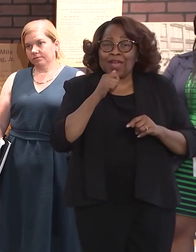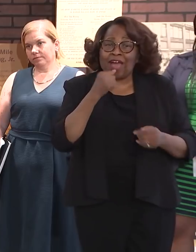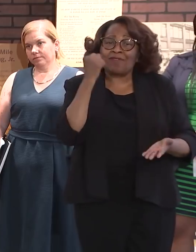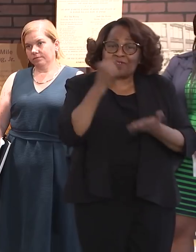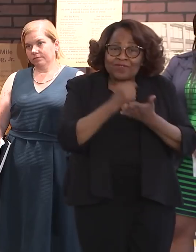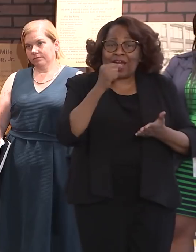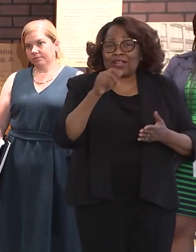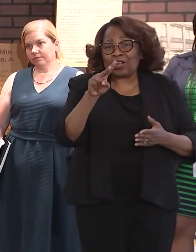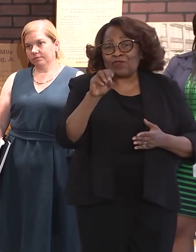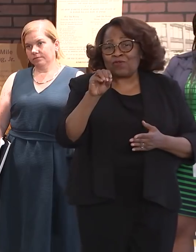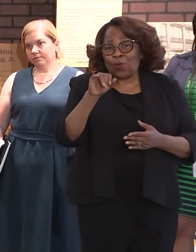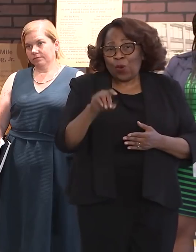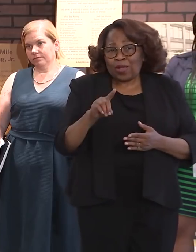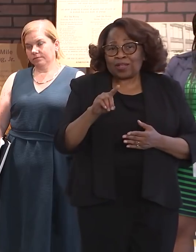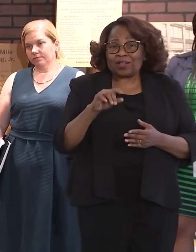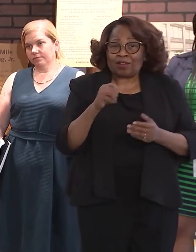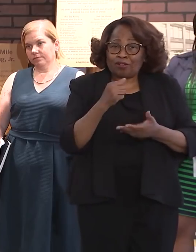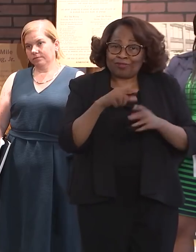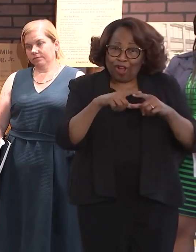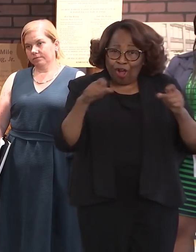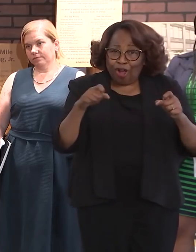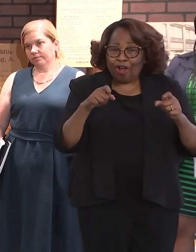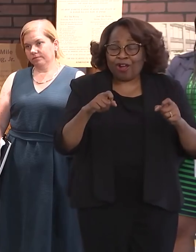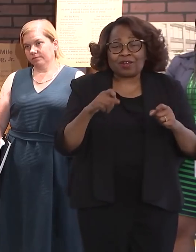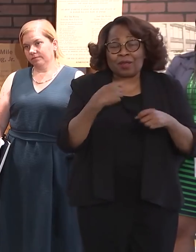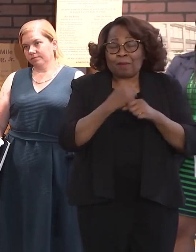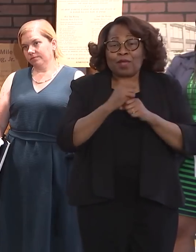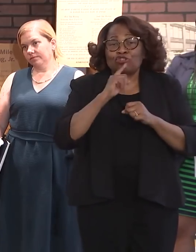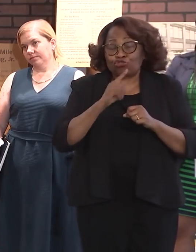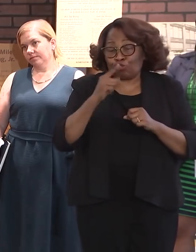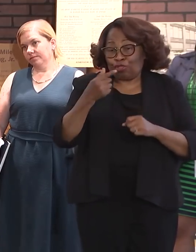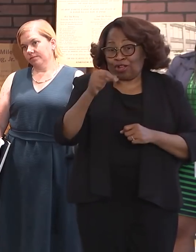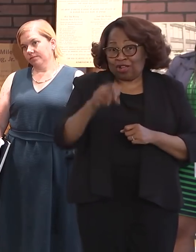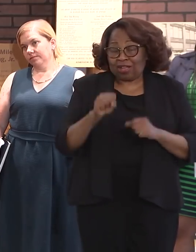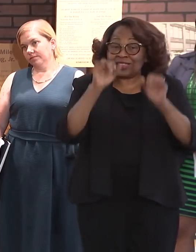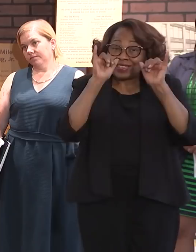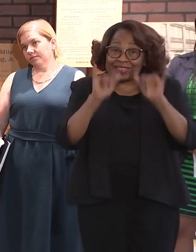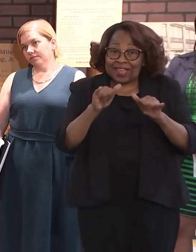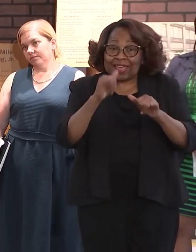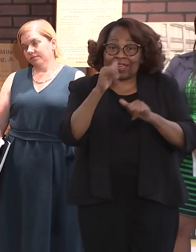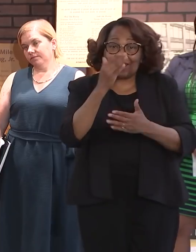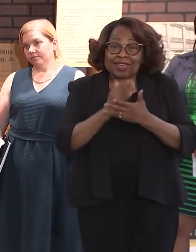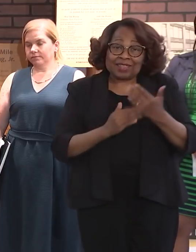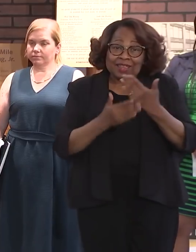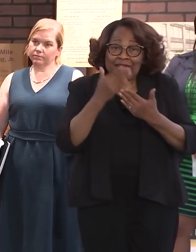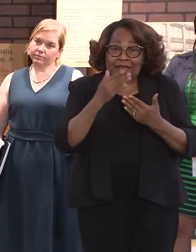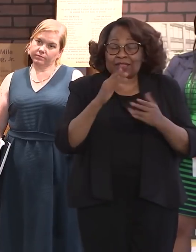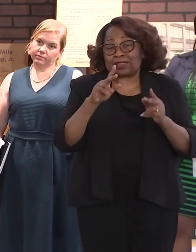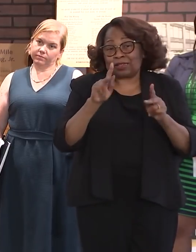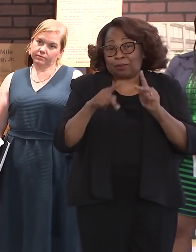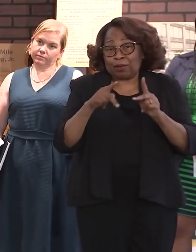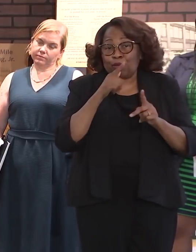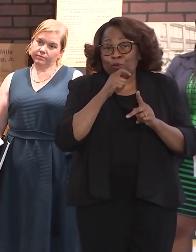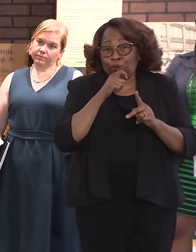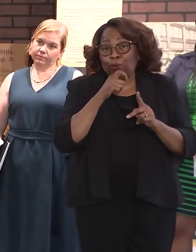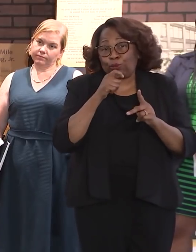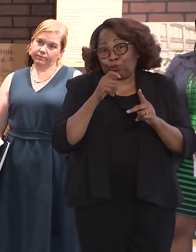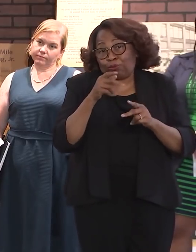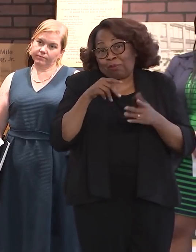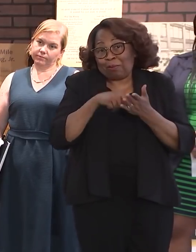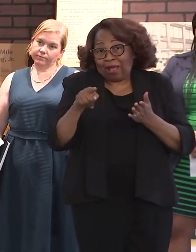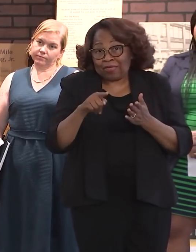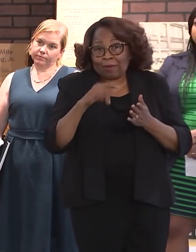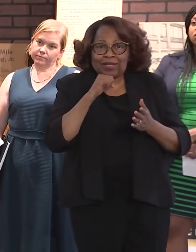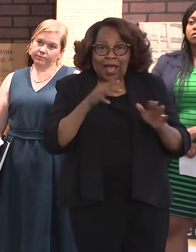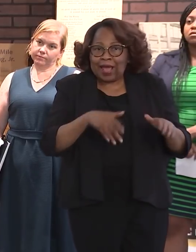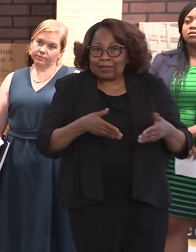card, not straw purchasing, make sure that those guns actually stay in the hands of the person who purchased them and not leave and get